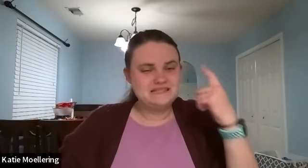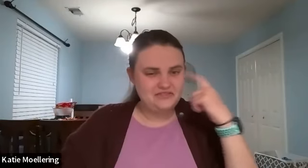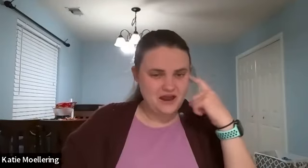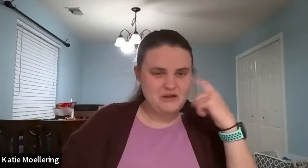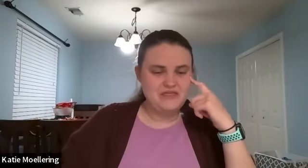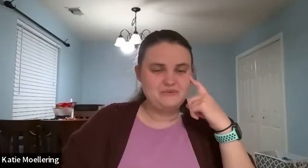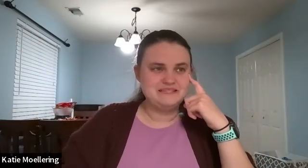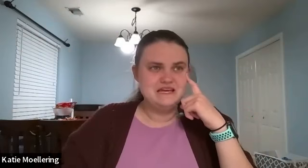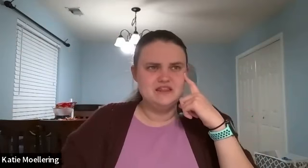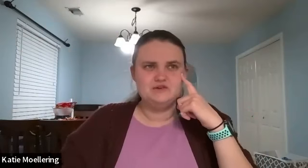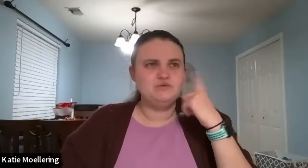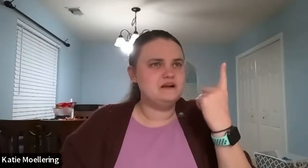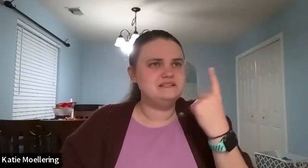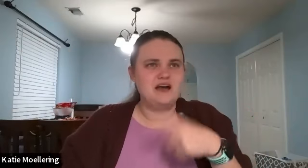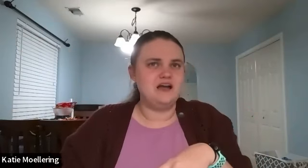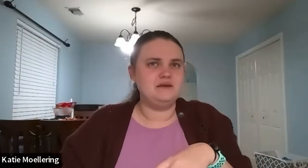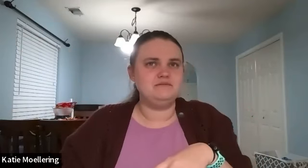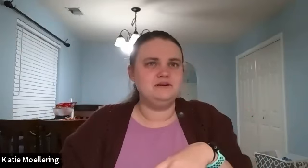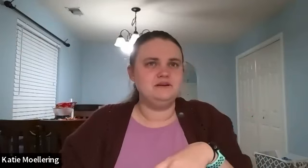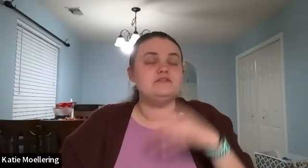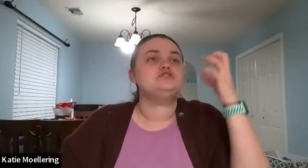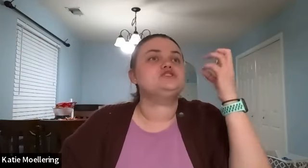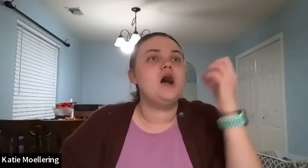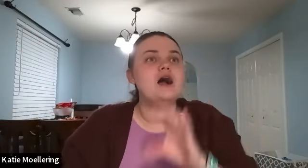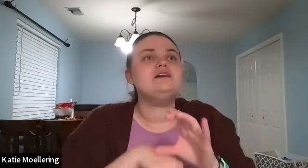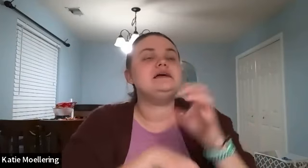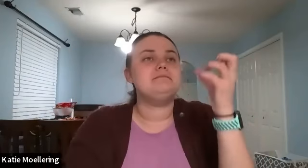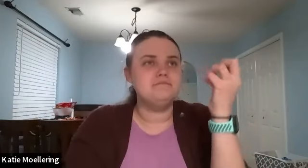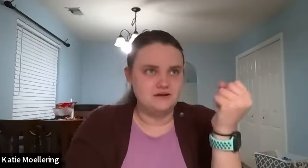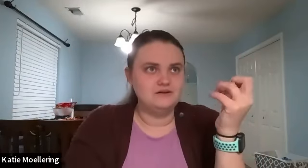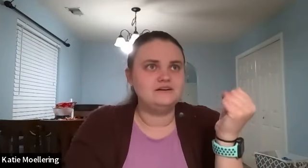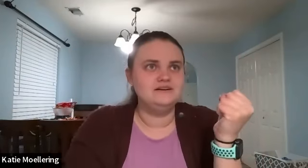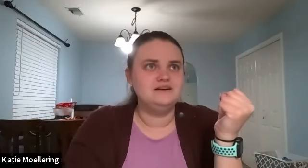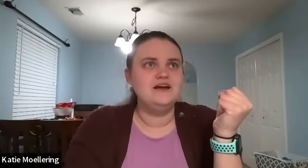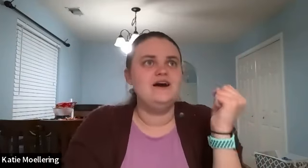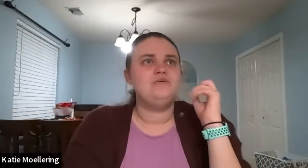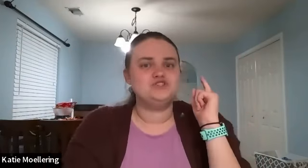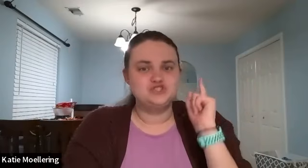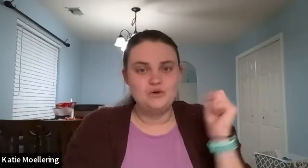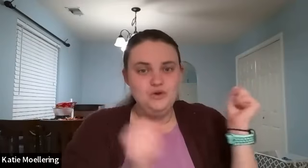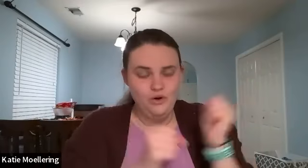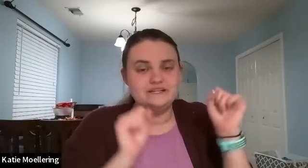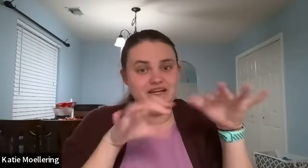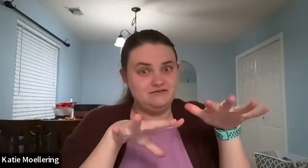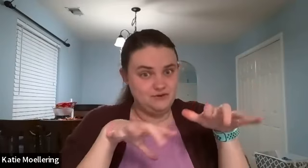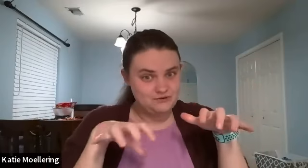I thought about that was there's one time their chocolate milk was so cold it had